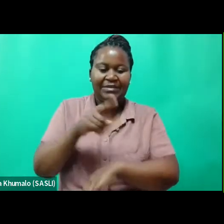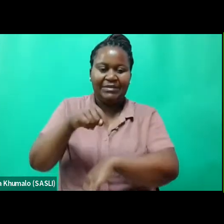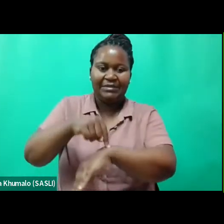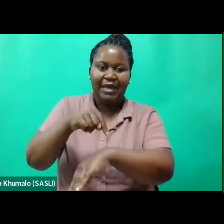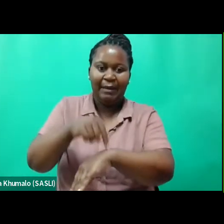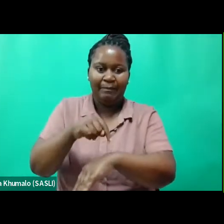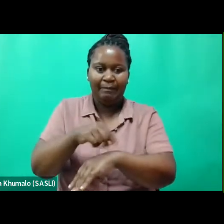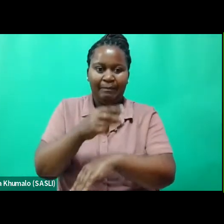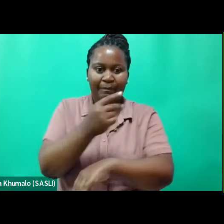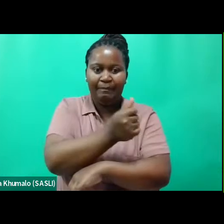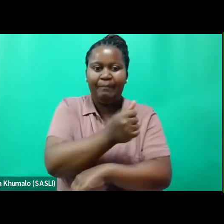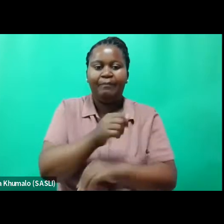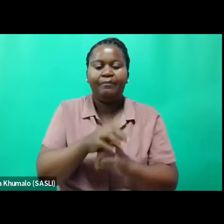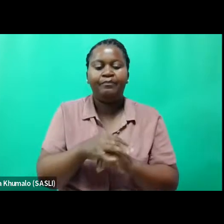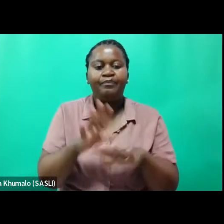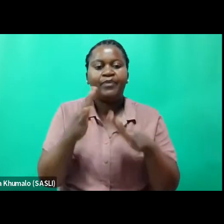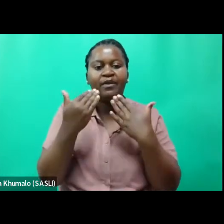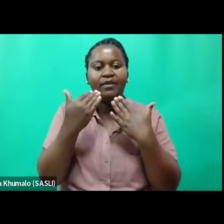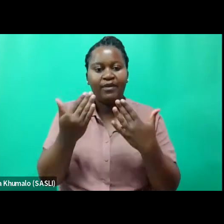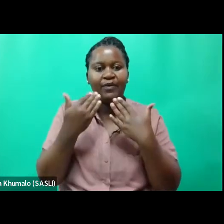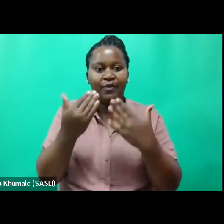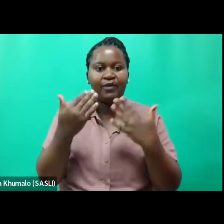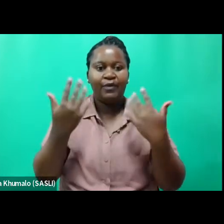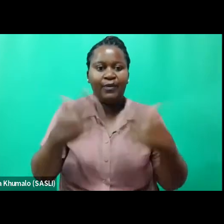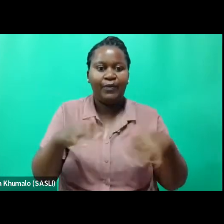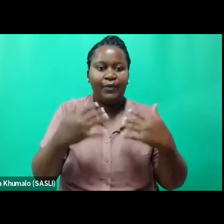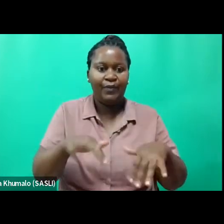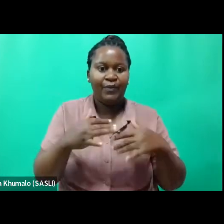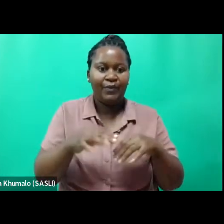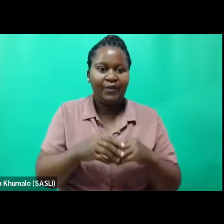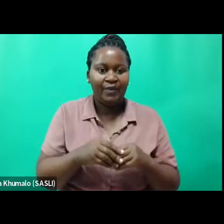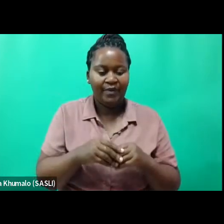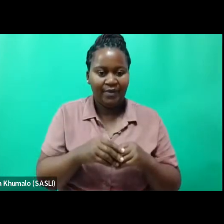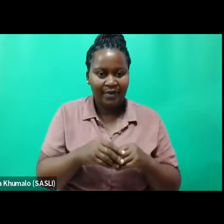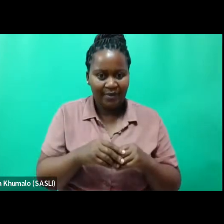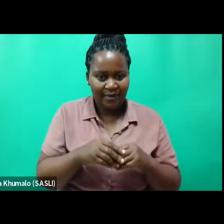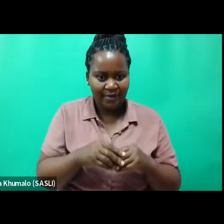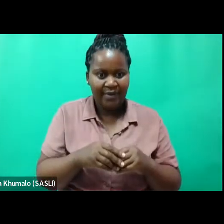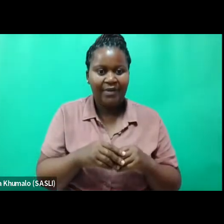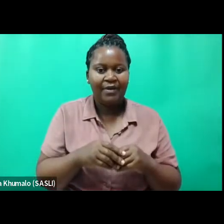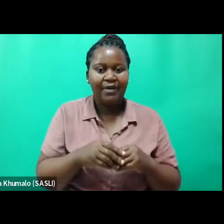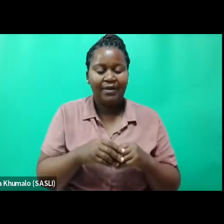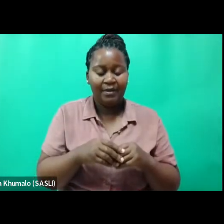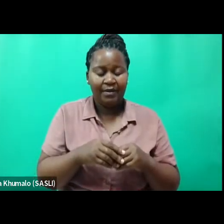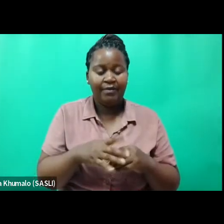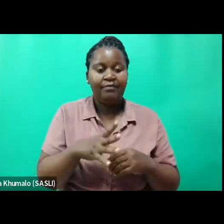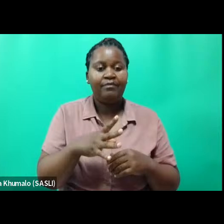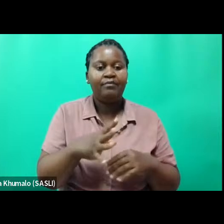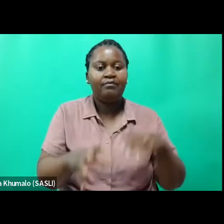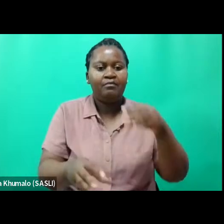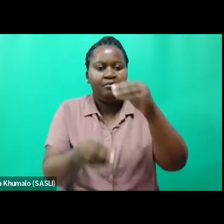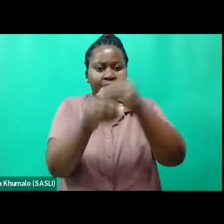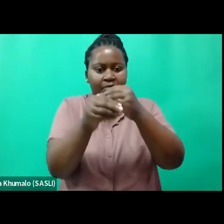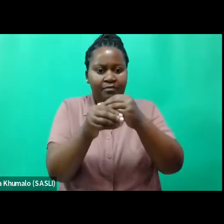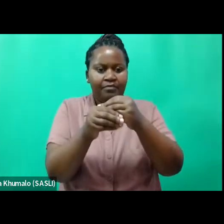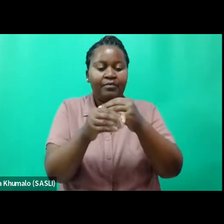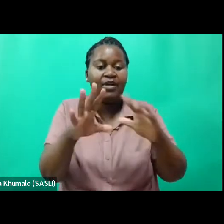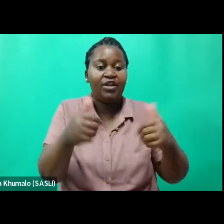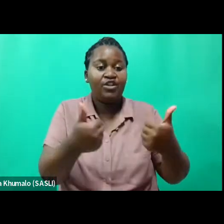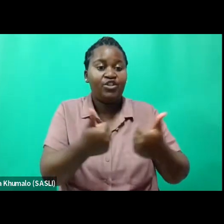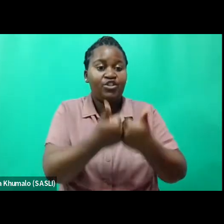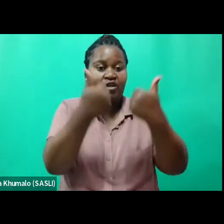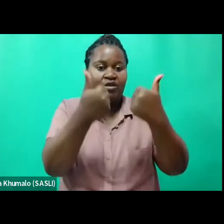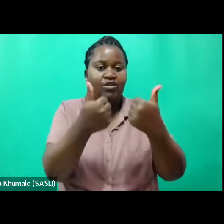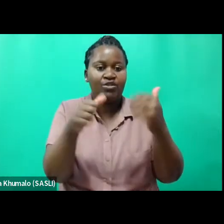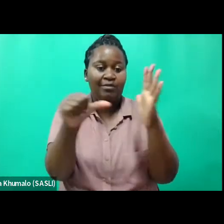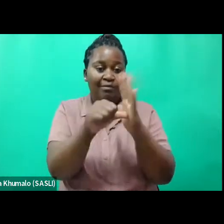you. Okay, thank you so much. Without much ado, I might add perhaps a challenge, an important challenge